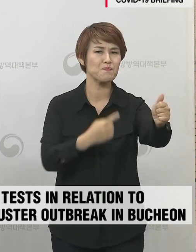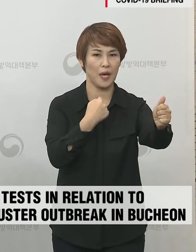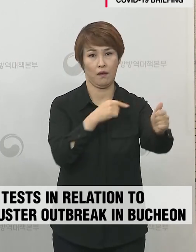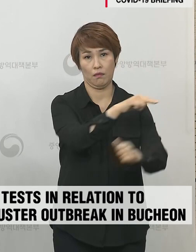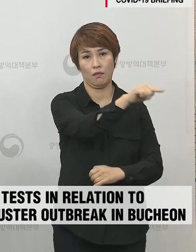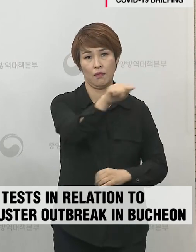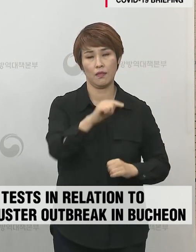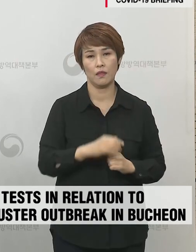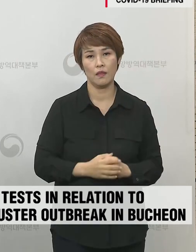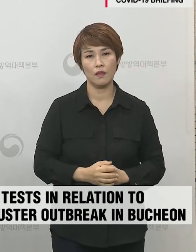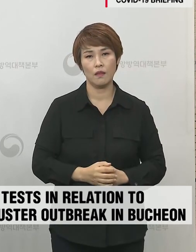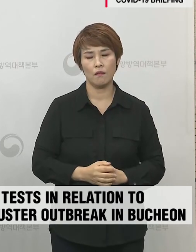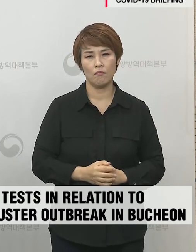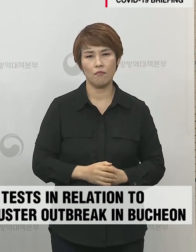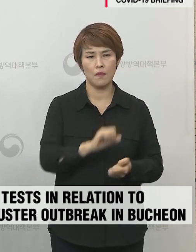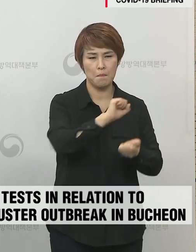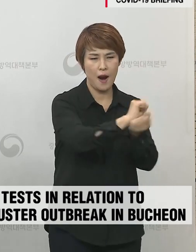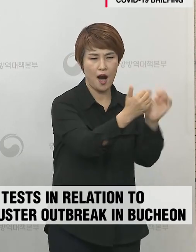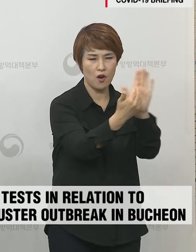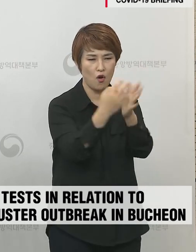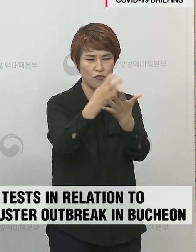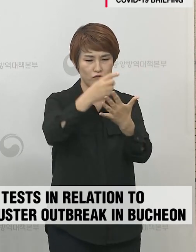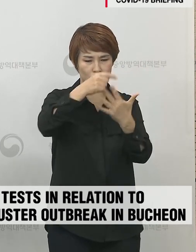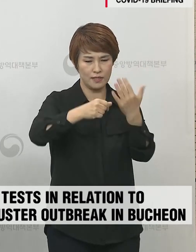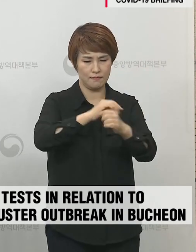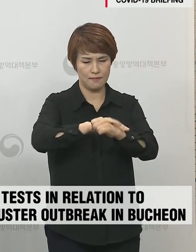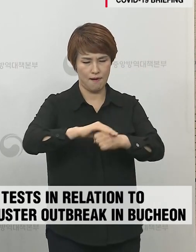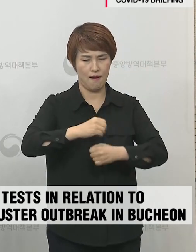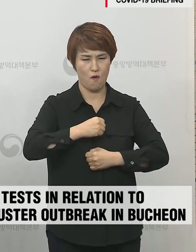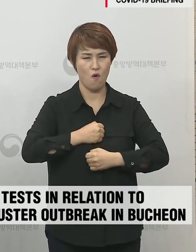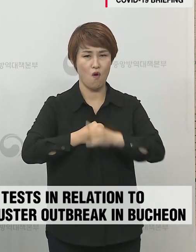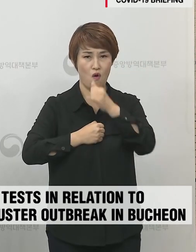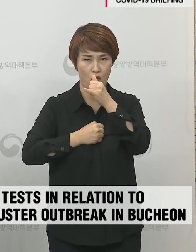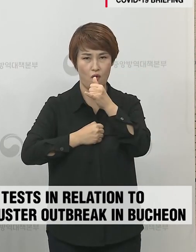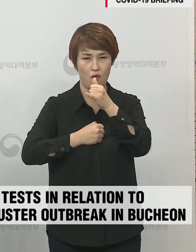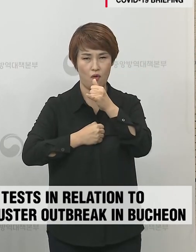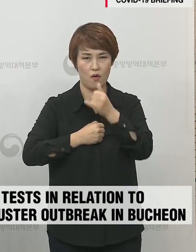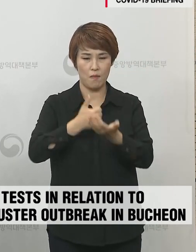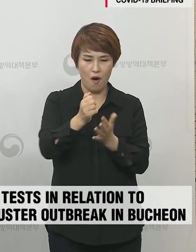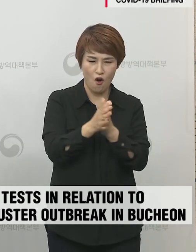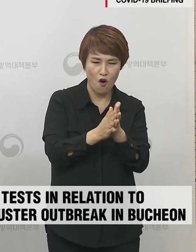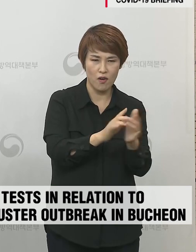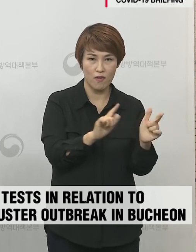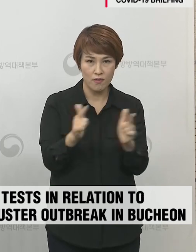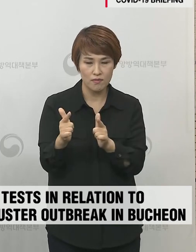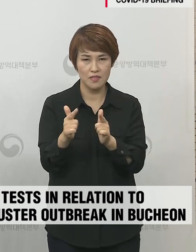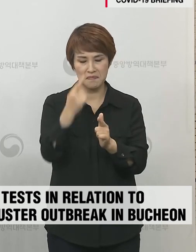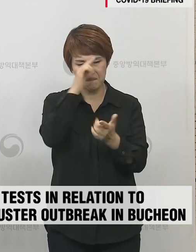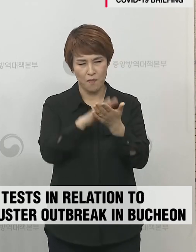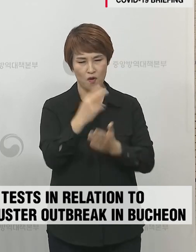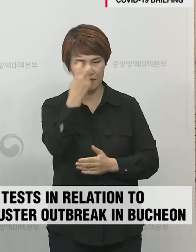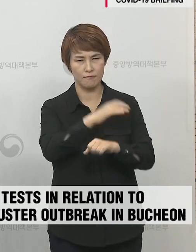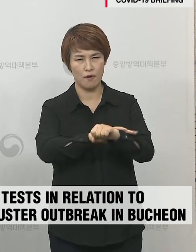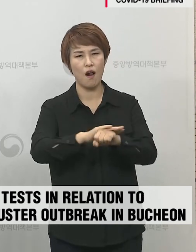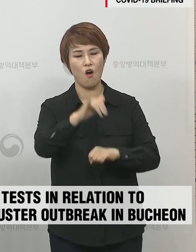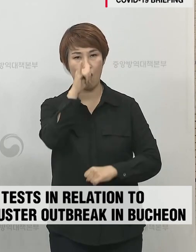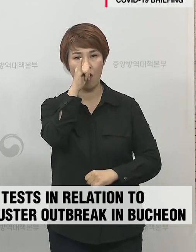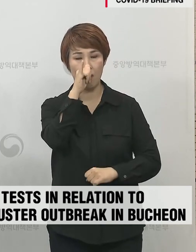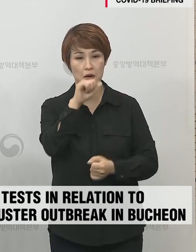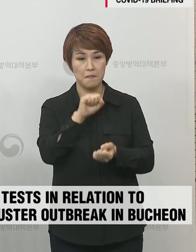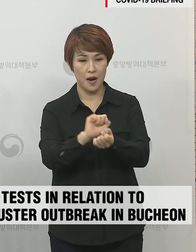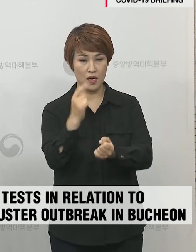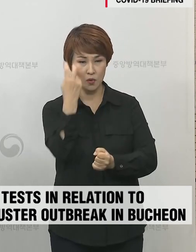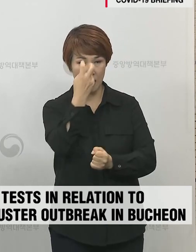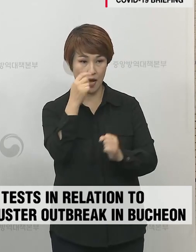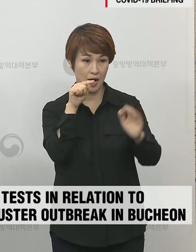that the confirmed case has visited the expo on June 13th. We confirmed that there were